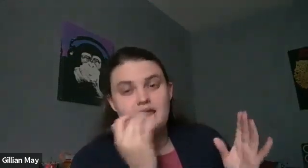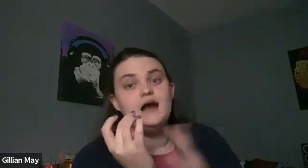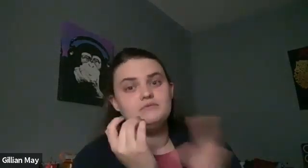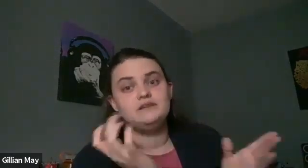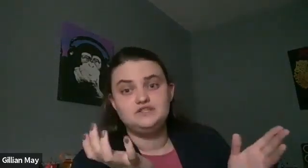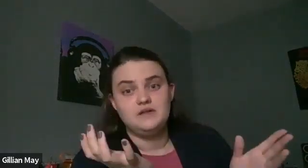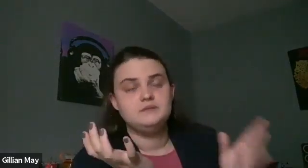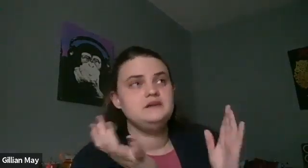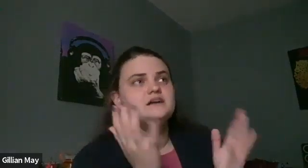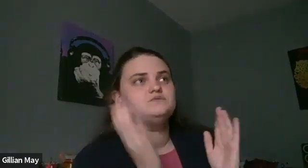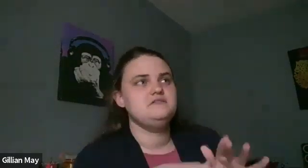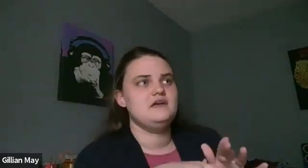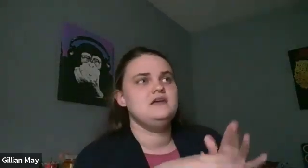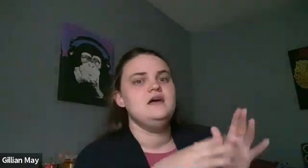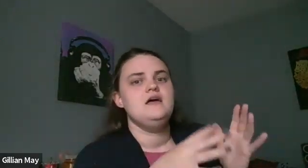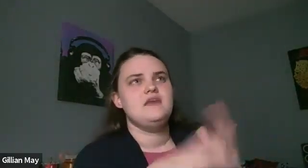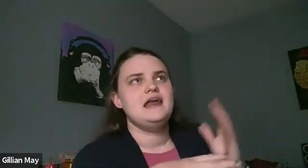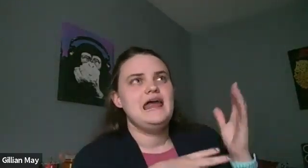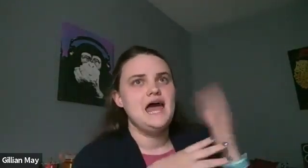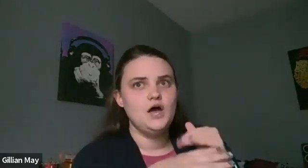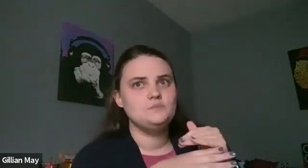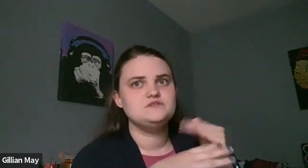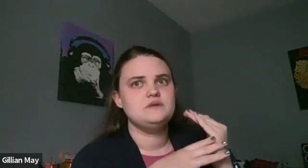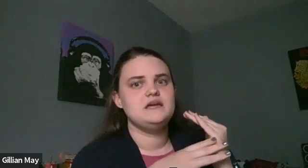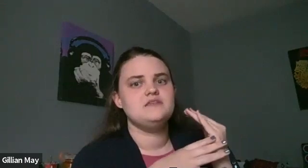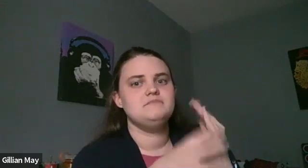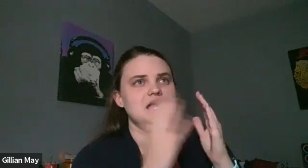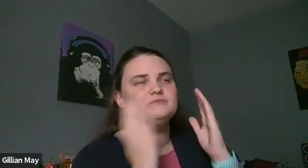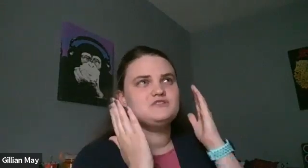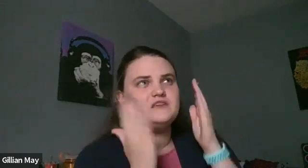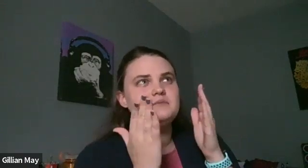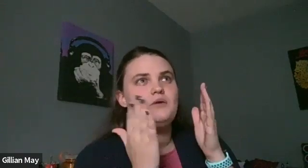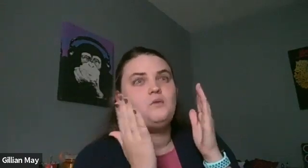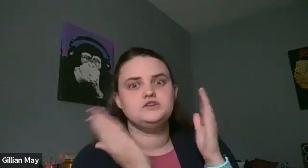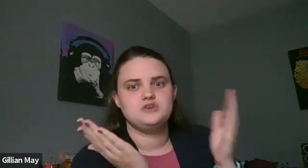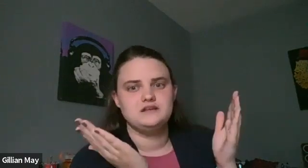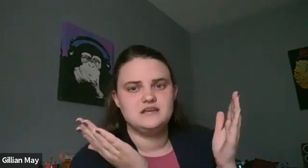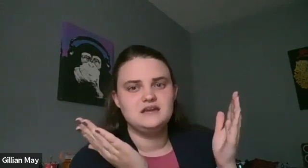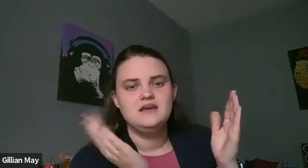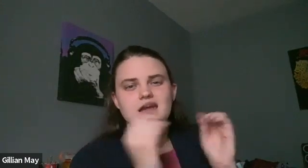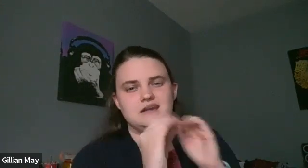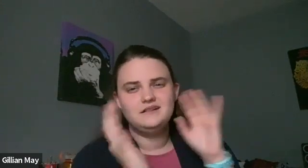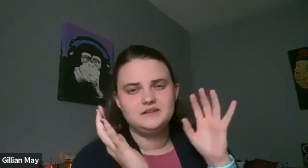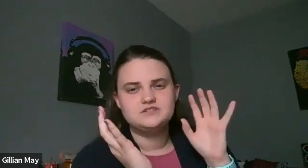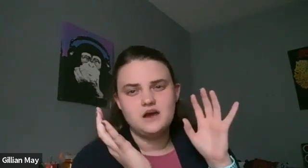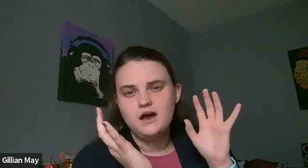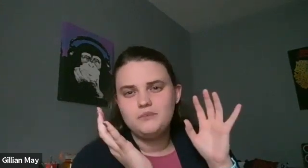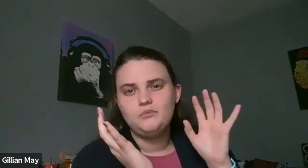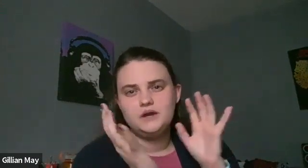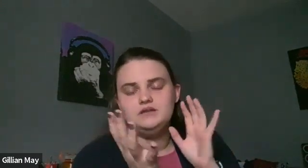I really do like, because with it, that helps with being able to think about what you're trying to say, and it clears up what